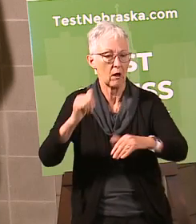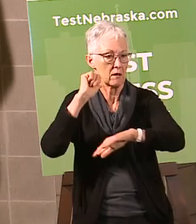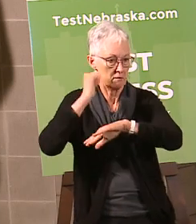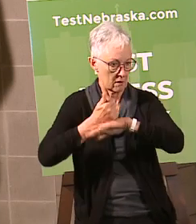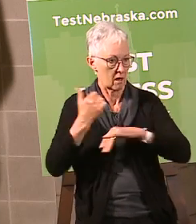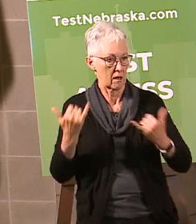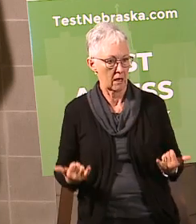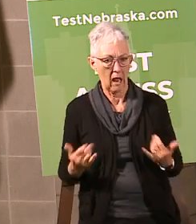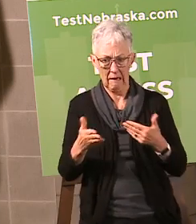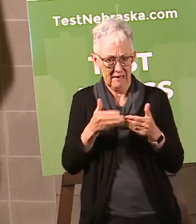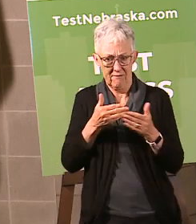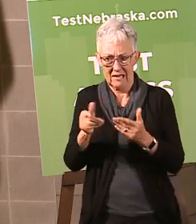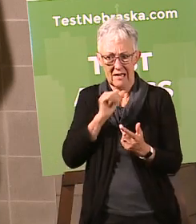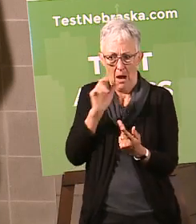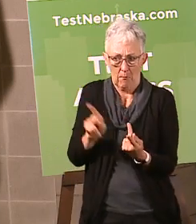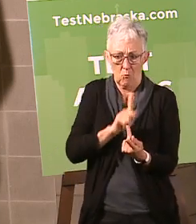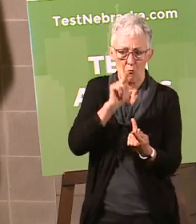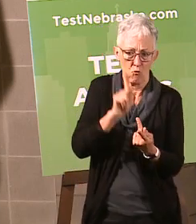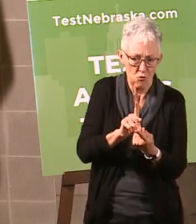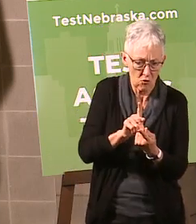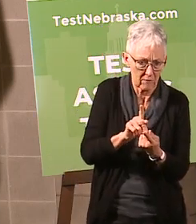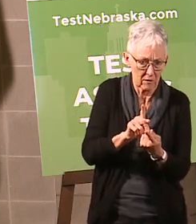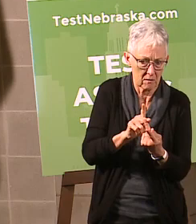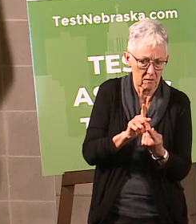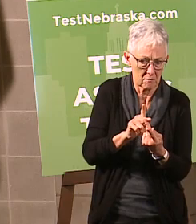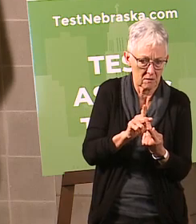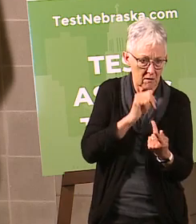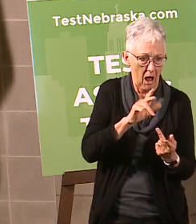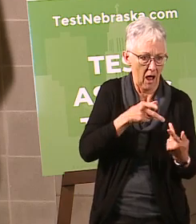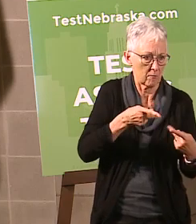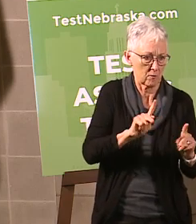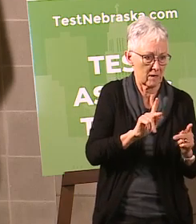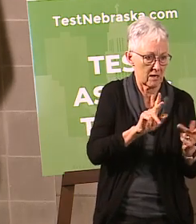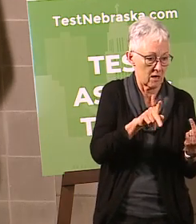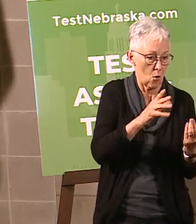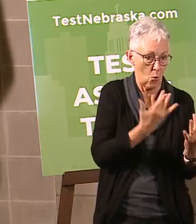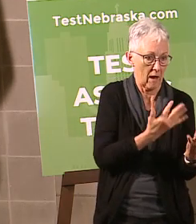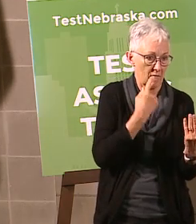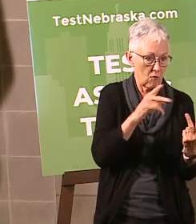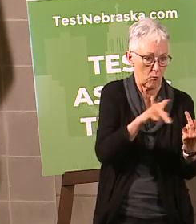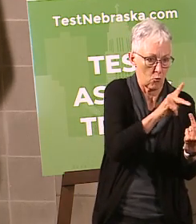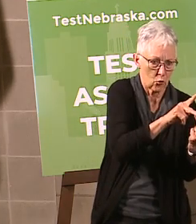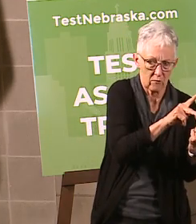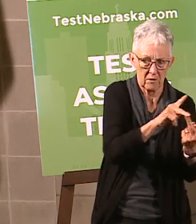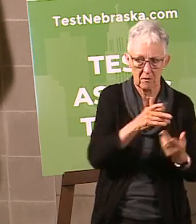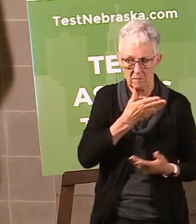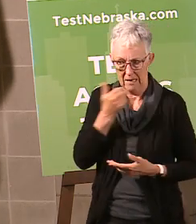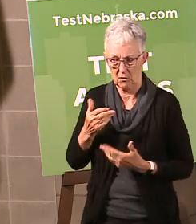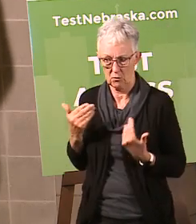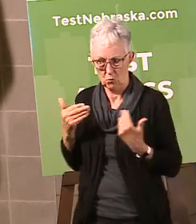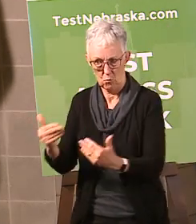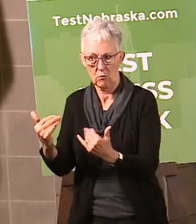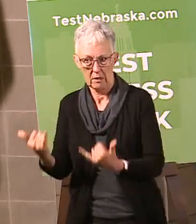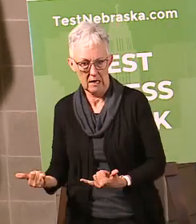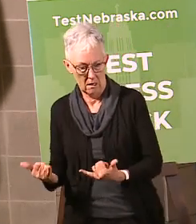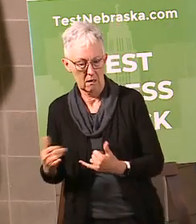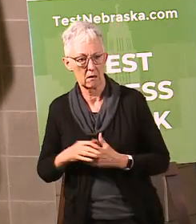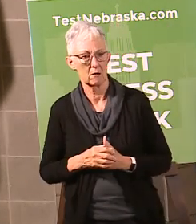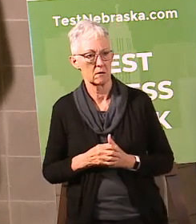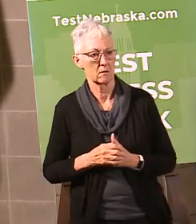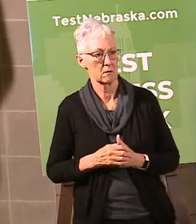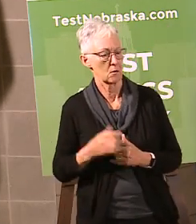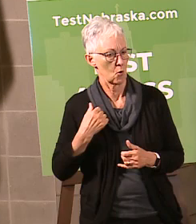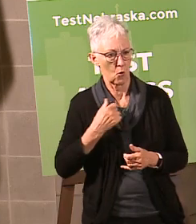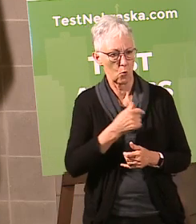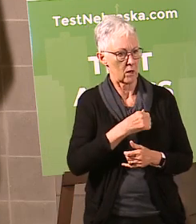if it wasn't a perfect solution. We weren't gonna let the perfect be the enemy of the good here. Some of the stuff they're talking about with regard to provider information, we don't do